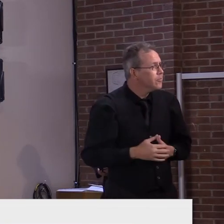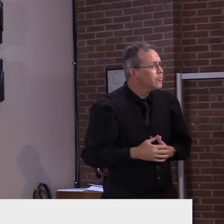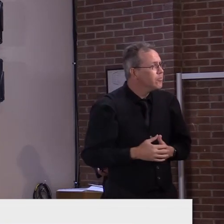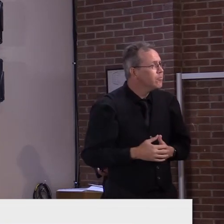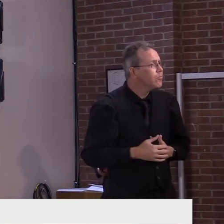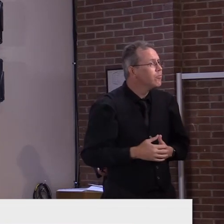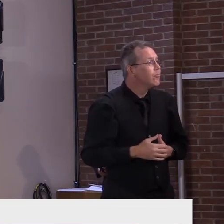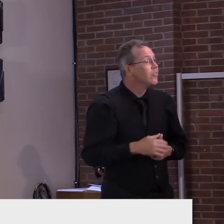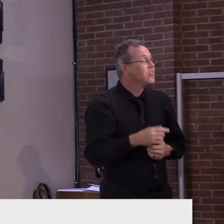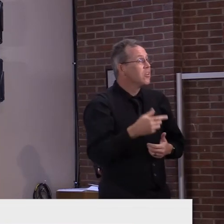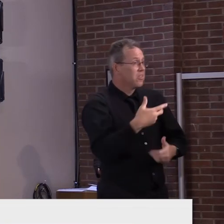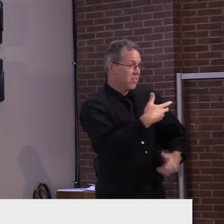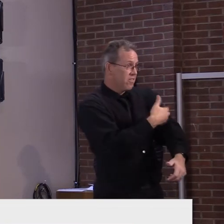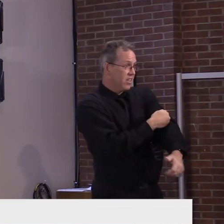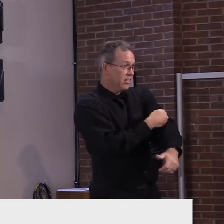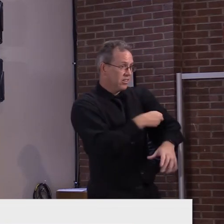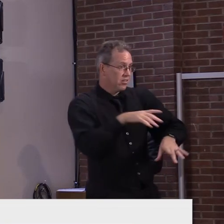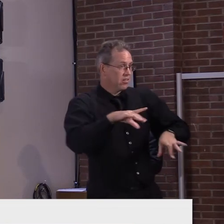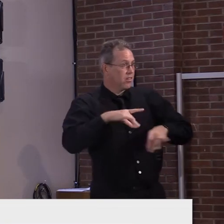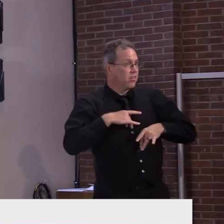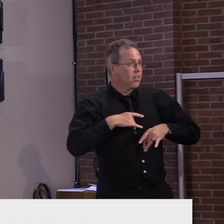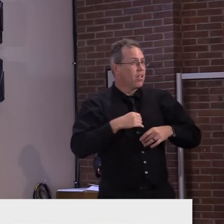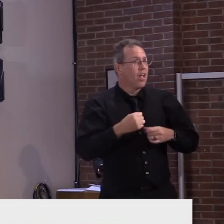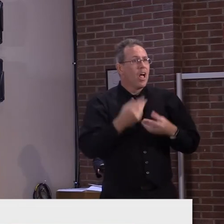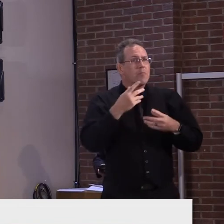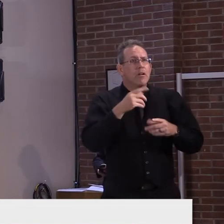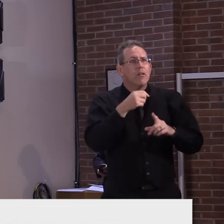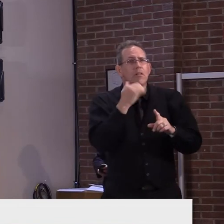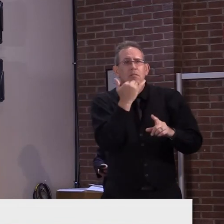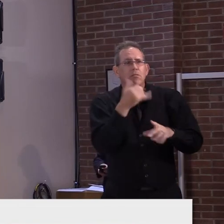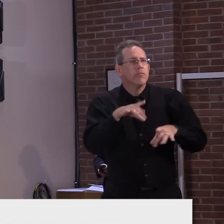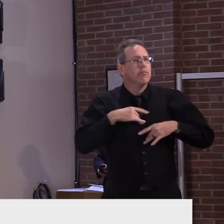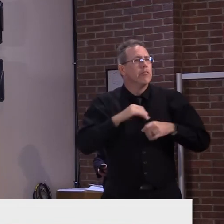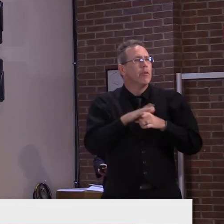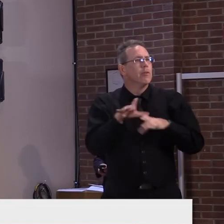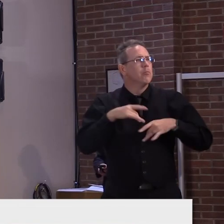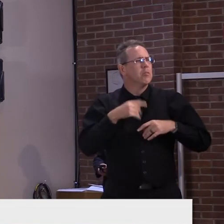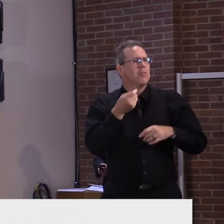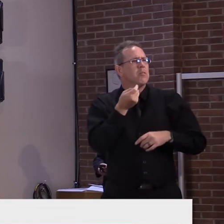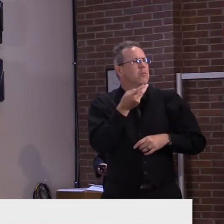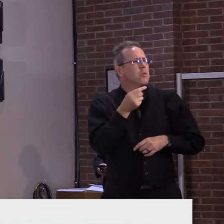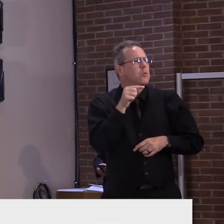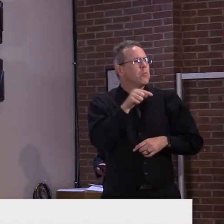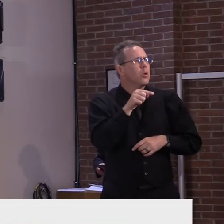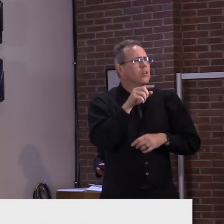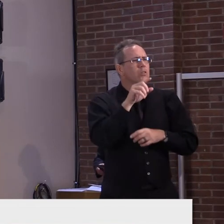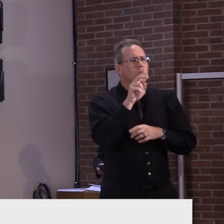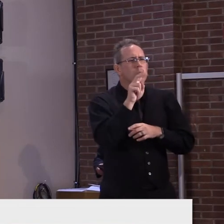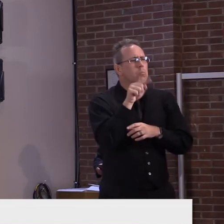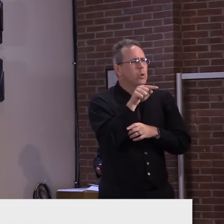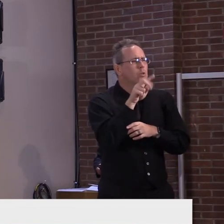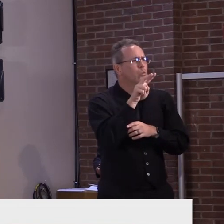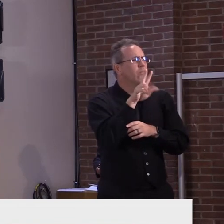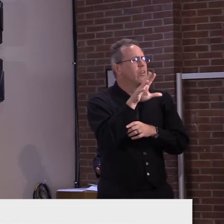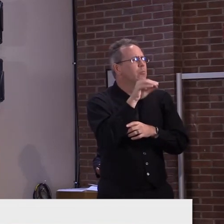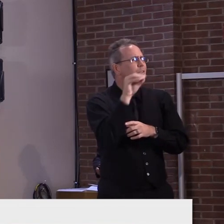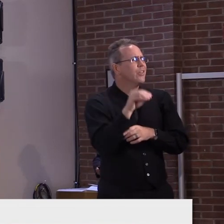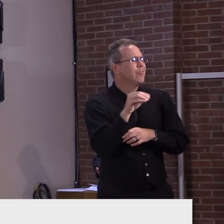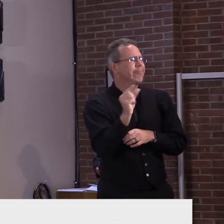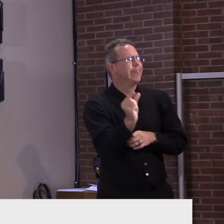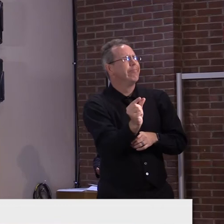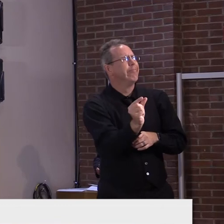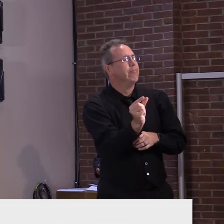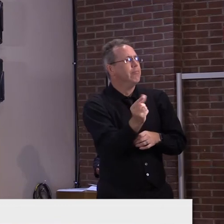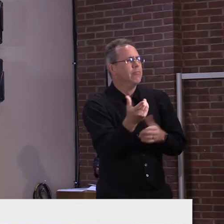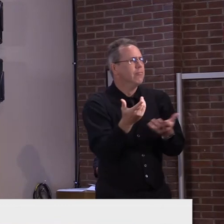0.25% during this Delta surge here. And we shouldn't probably use that as a major criteria for what we're going to choose